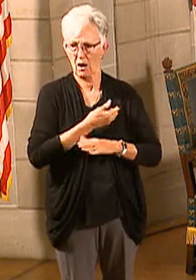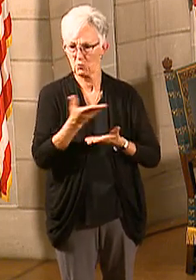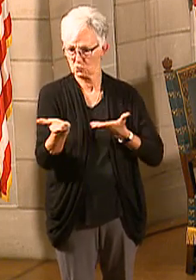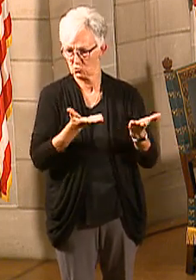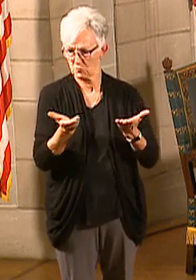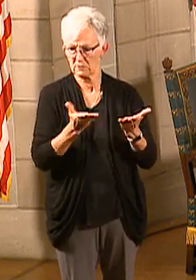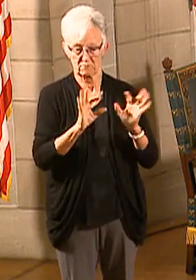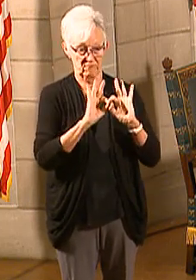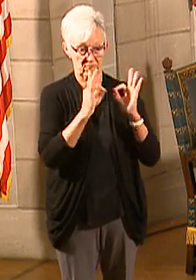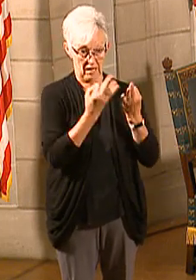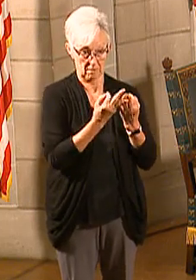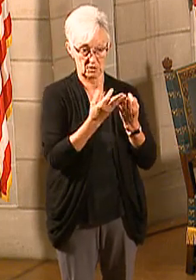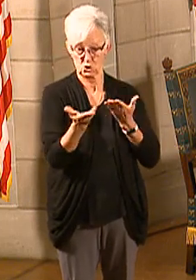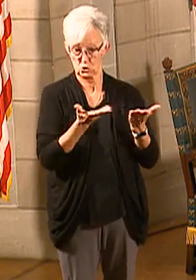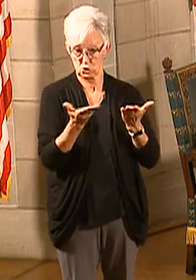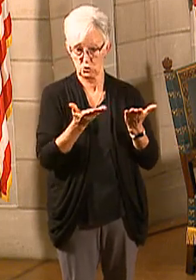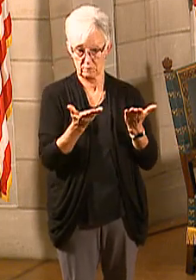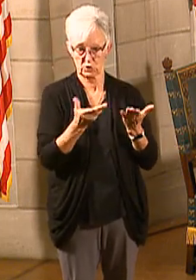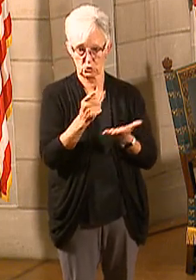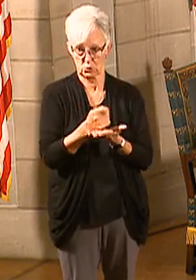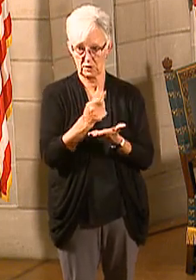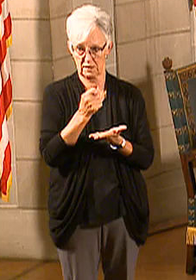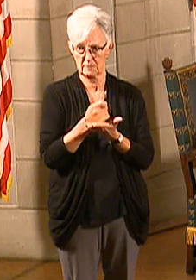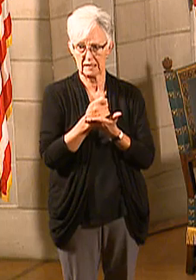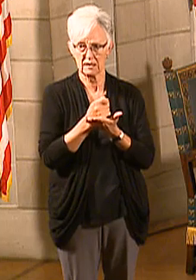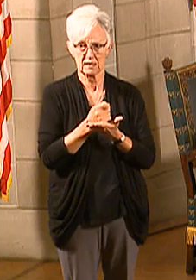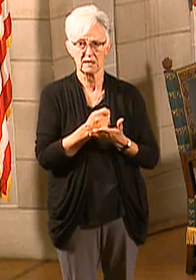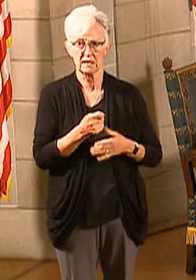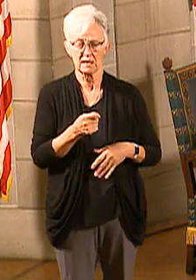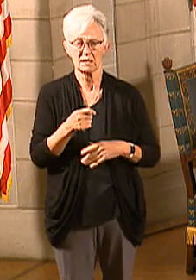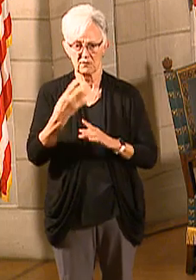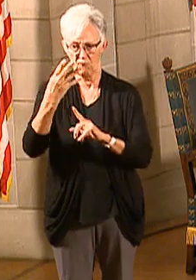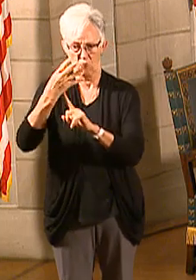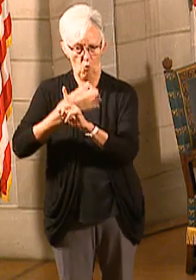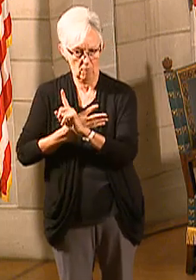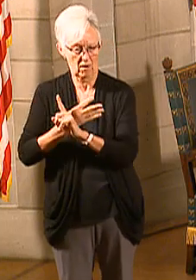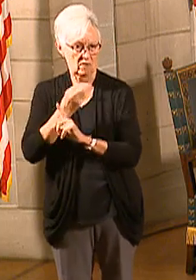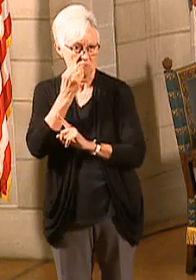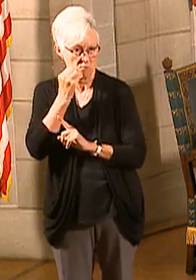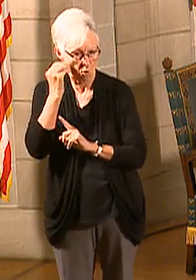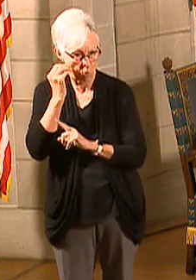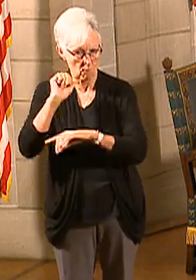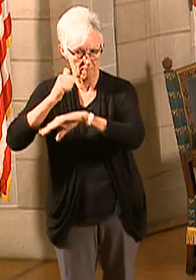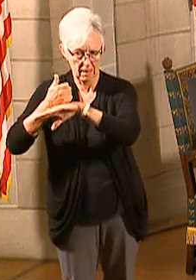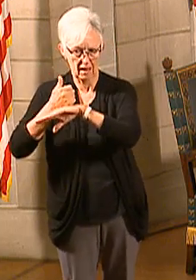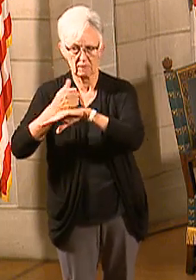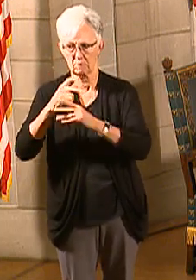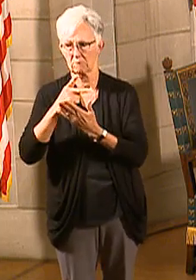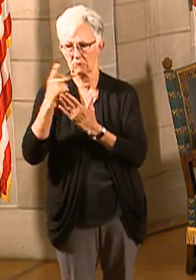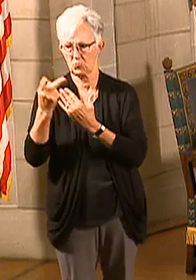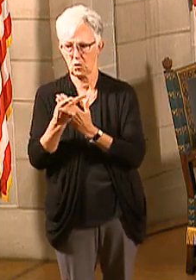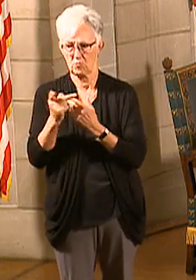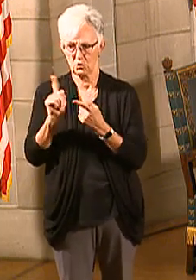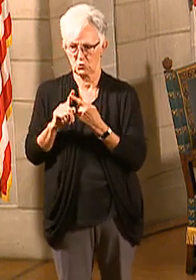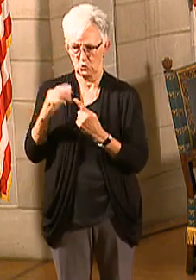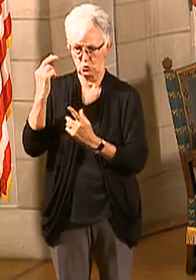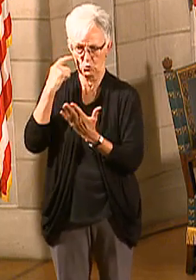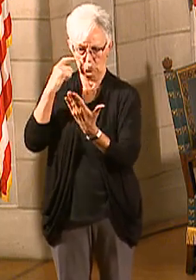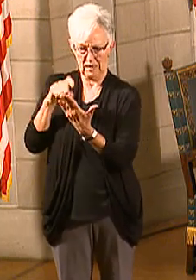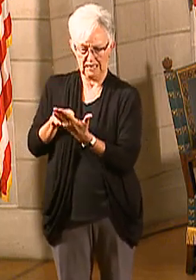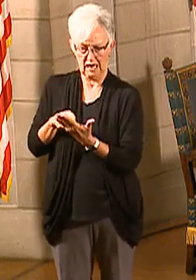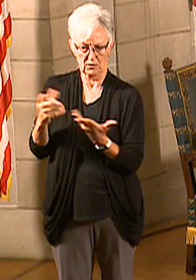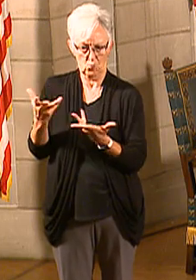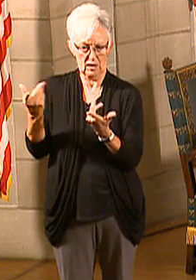is a 4-month home-based trauma treatment program working to identify core issues that families face within the home,